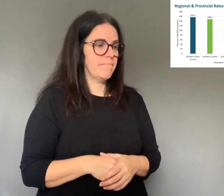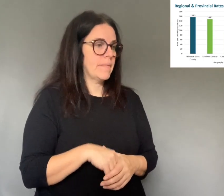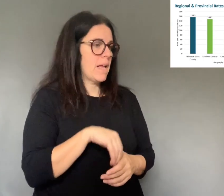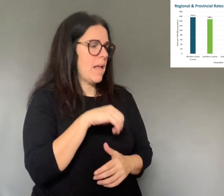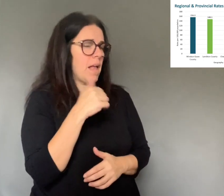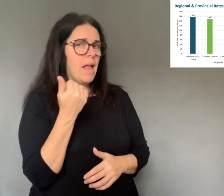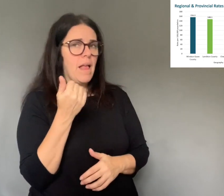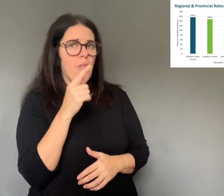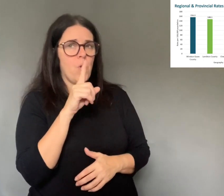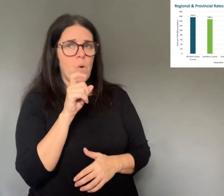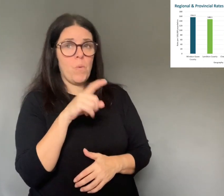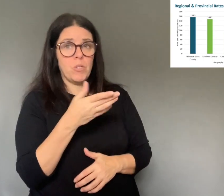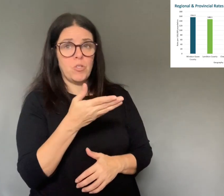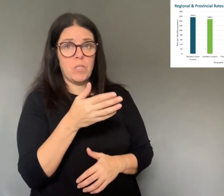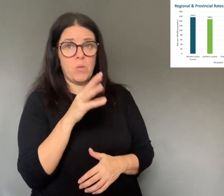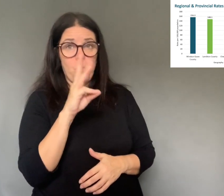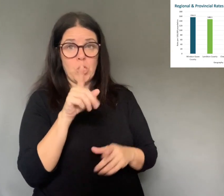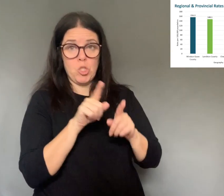community.